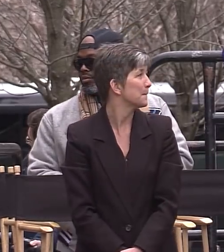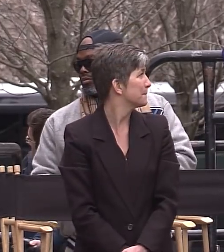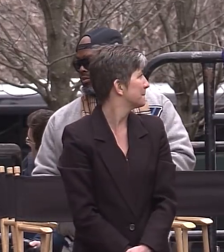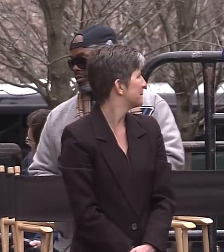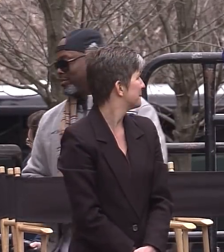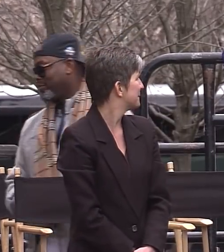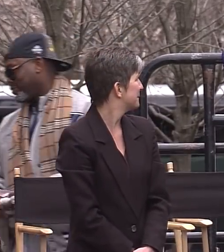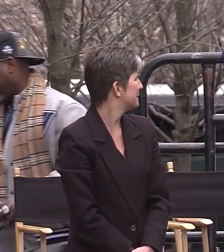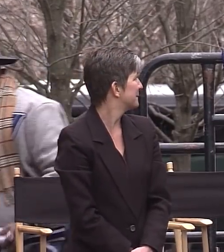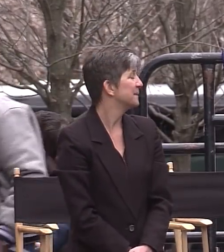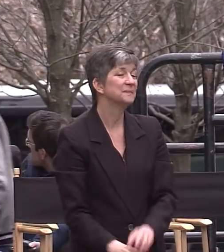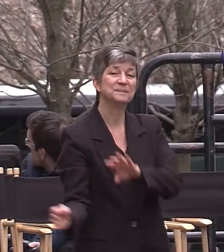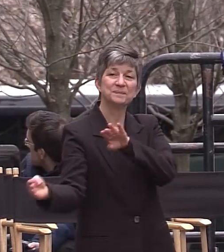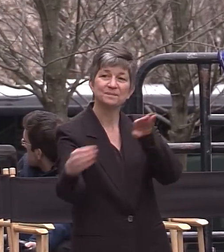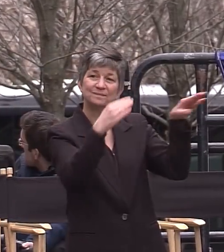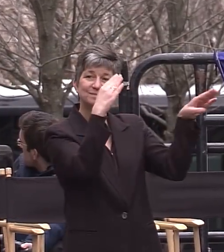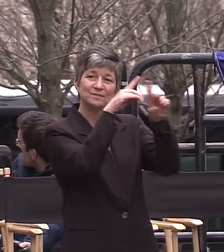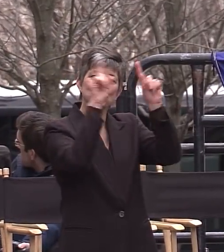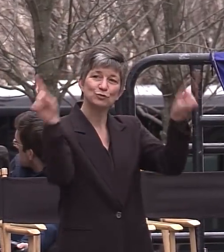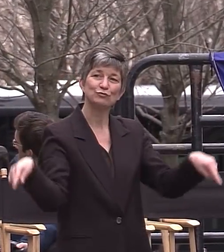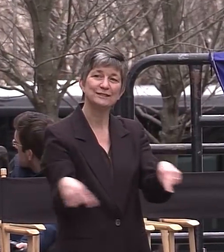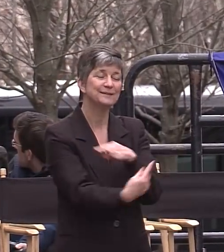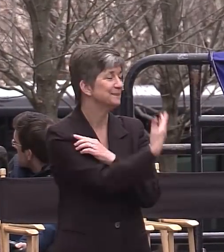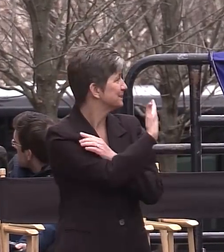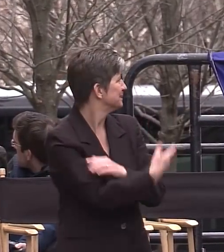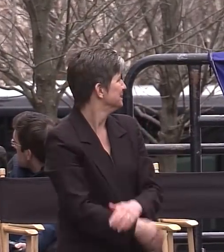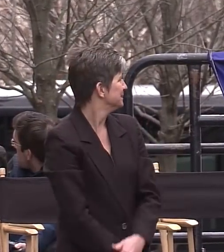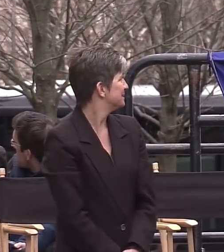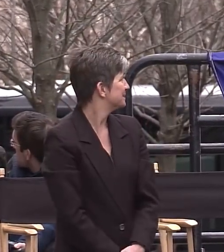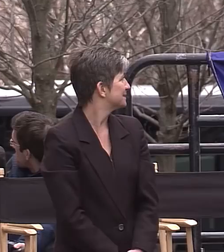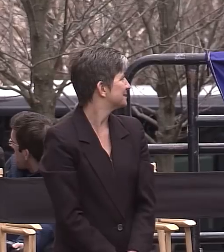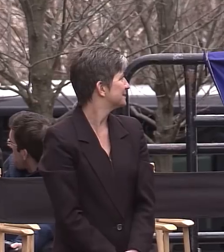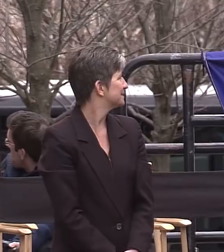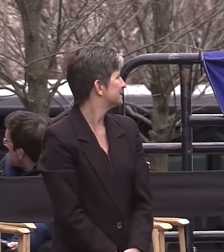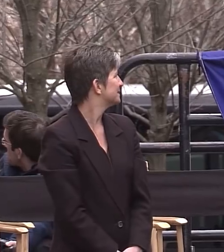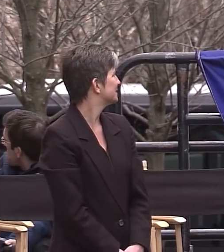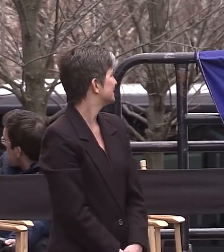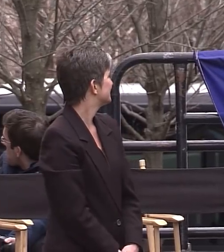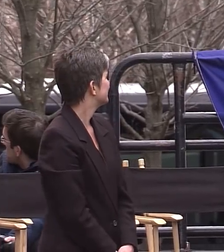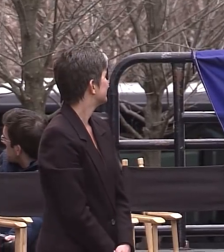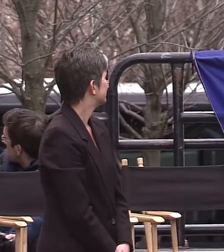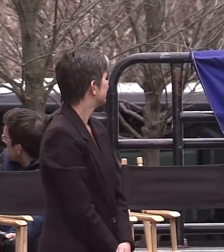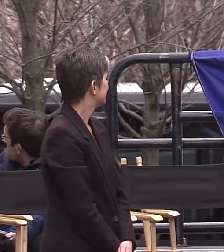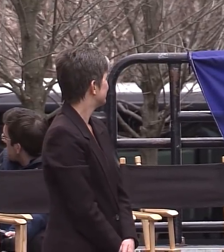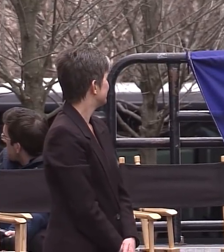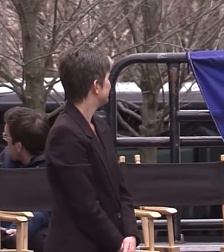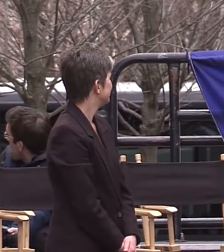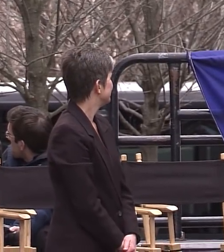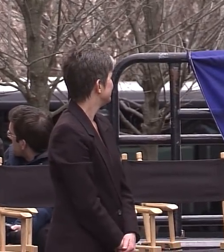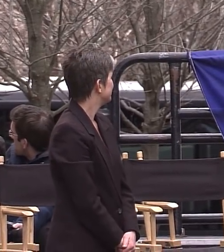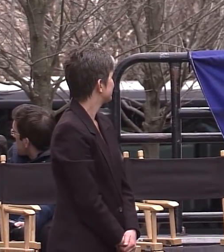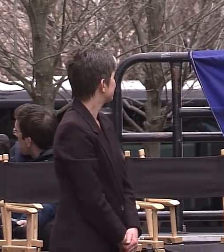Let's put our attention to the screens right here. Pay attention for seeing it.